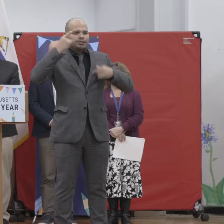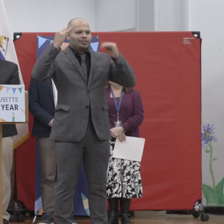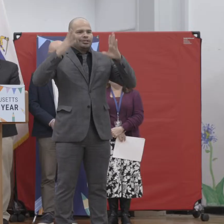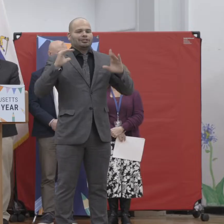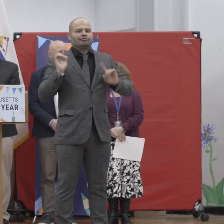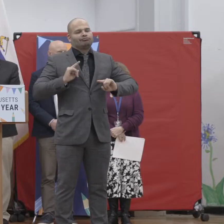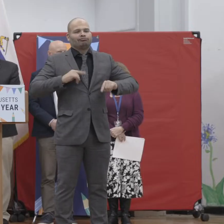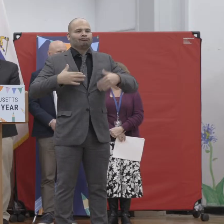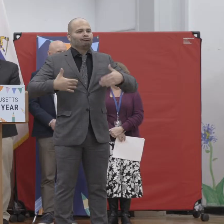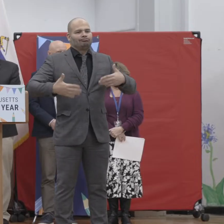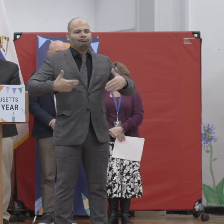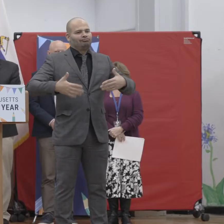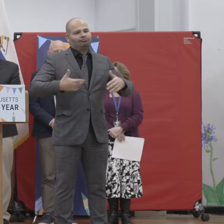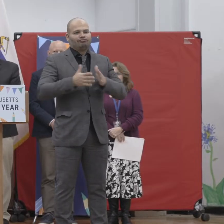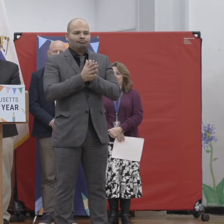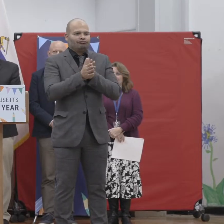human.